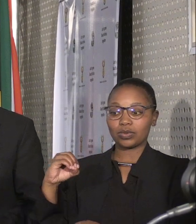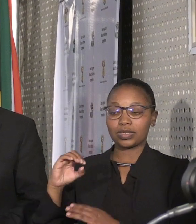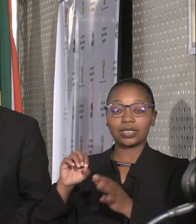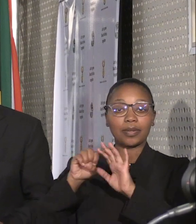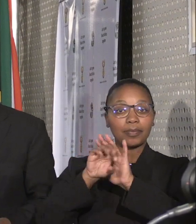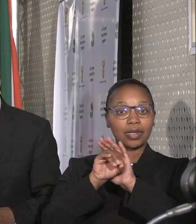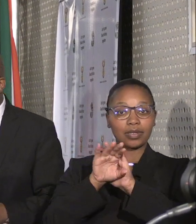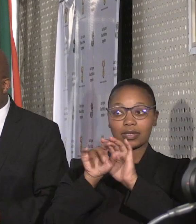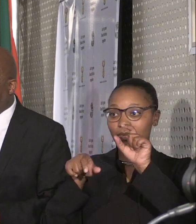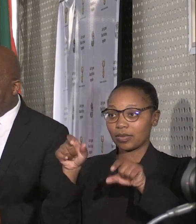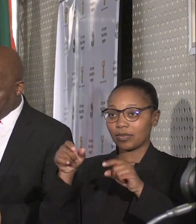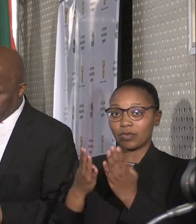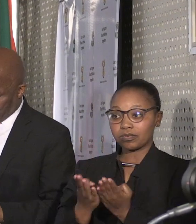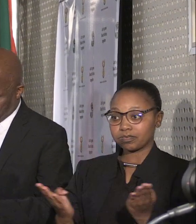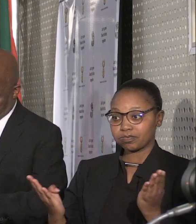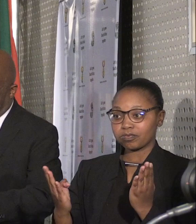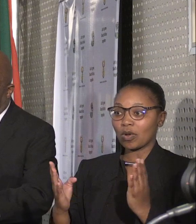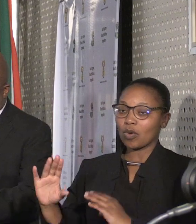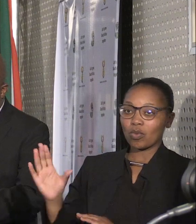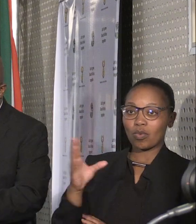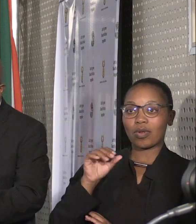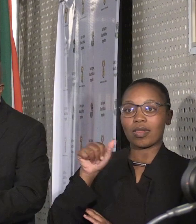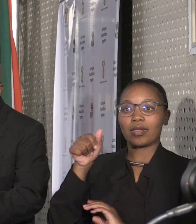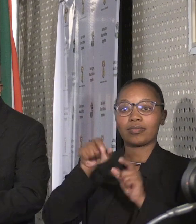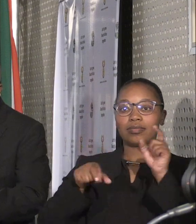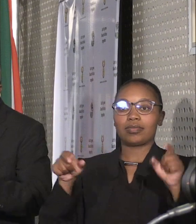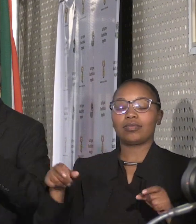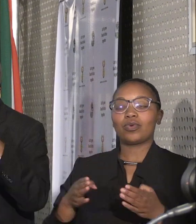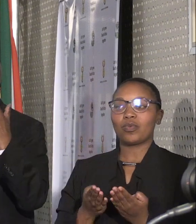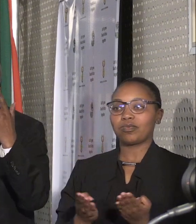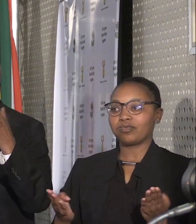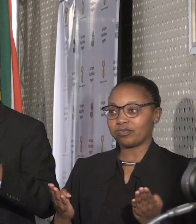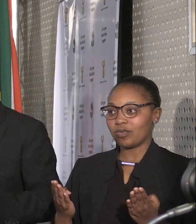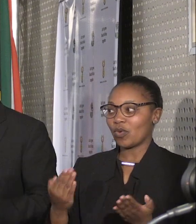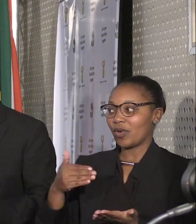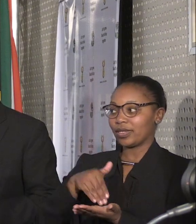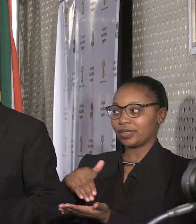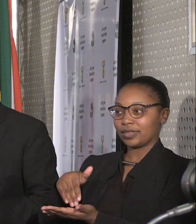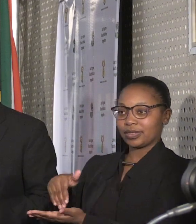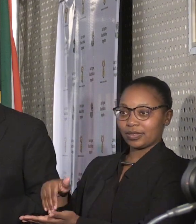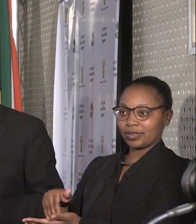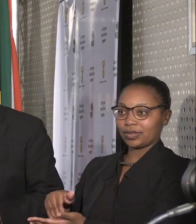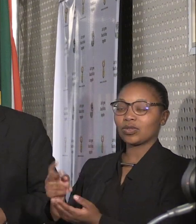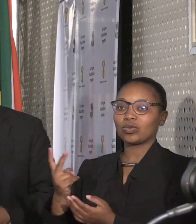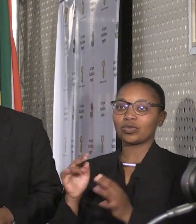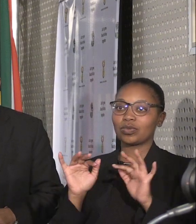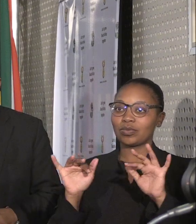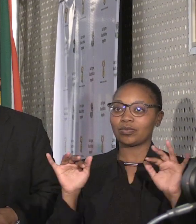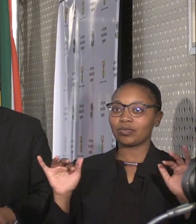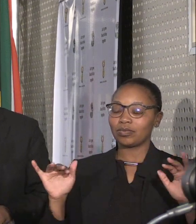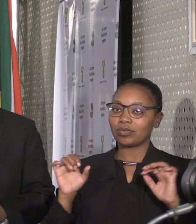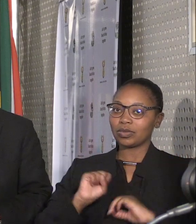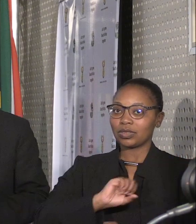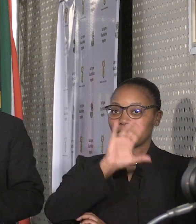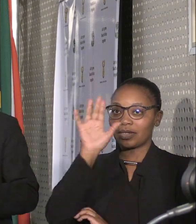all other dignitaries who have opted to attend, and also the audience in the country.